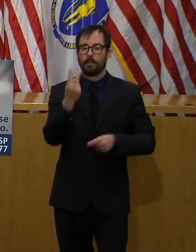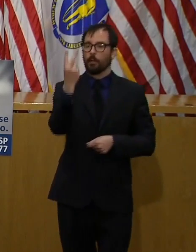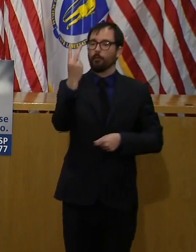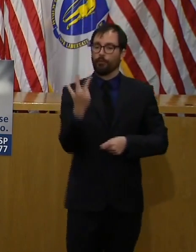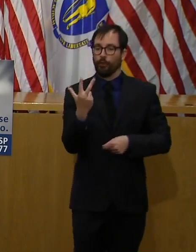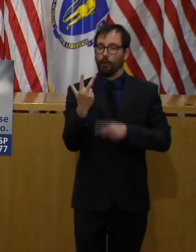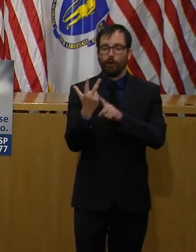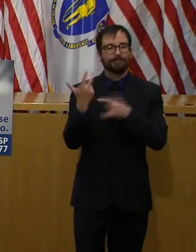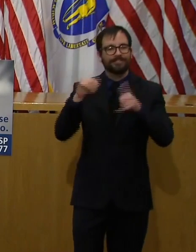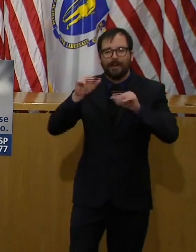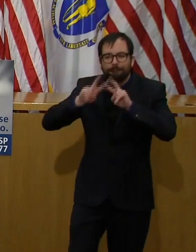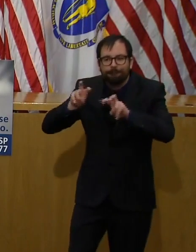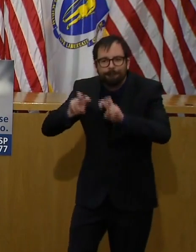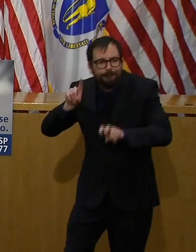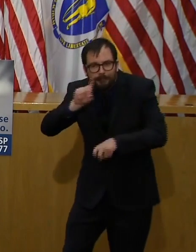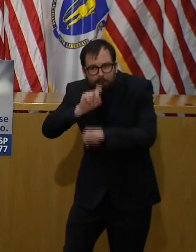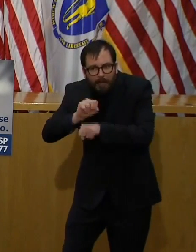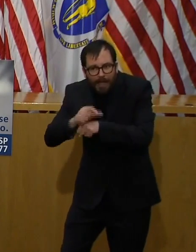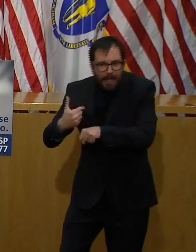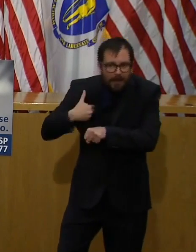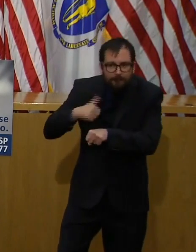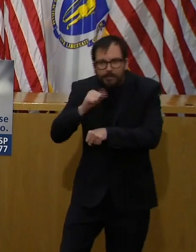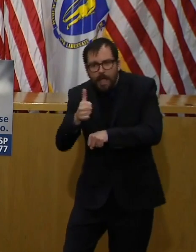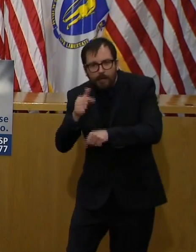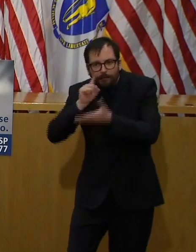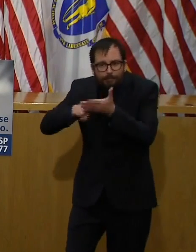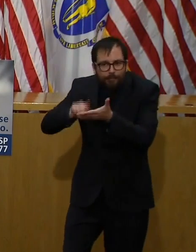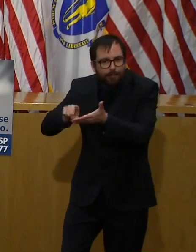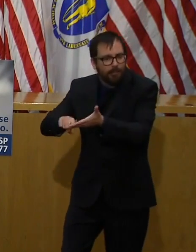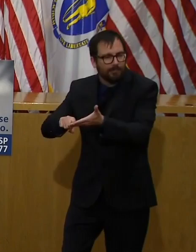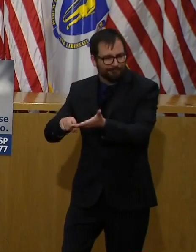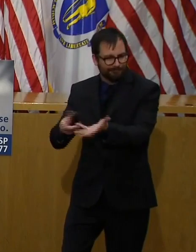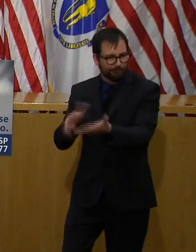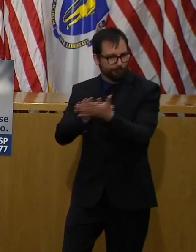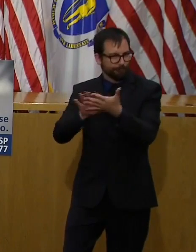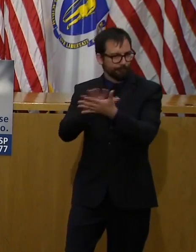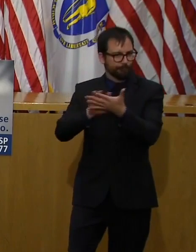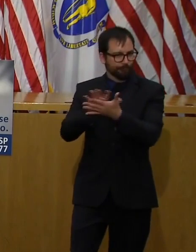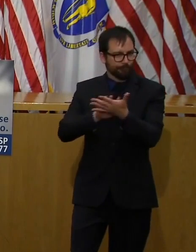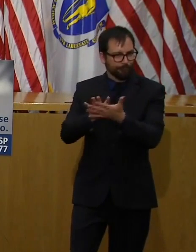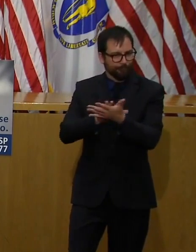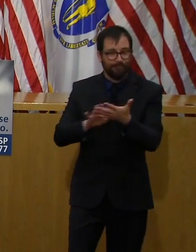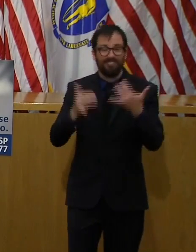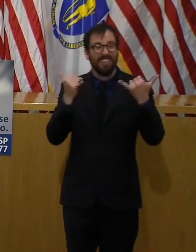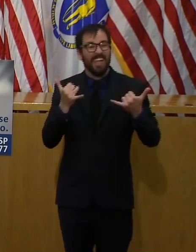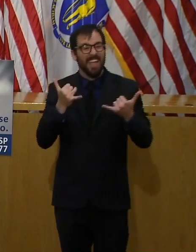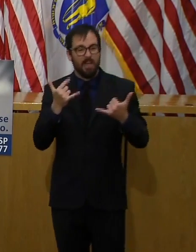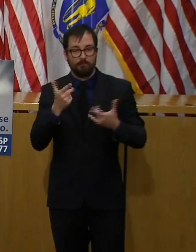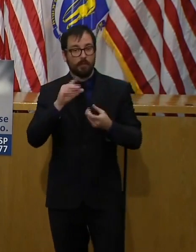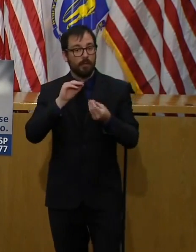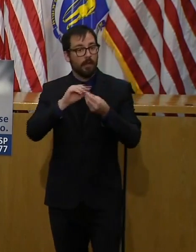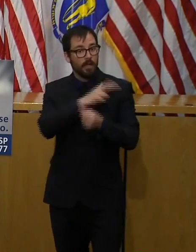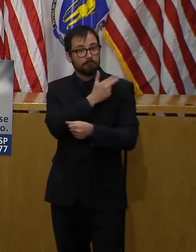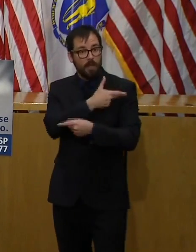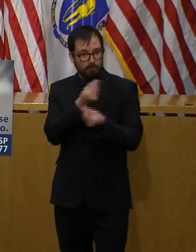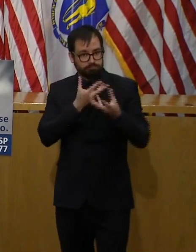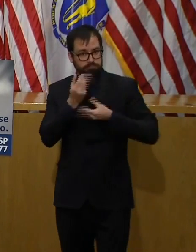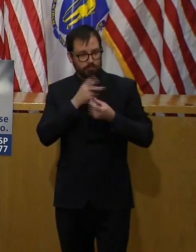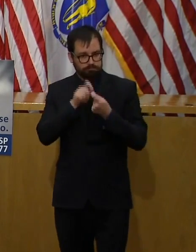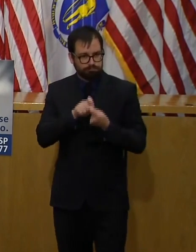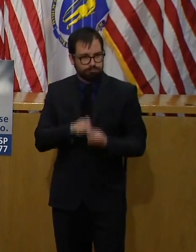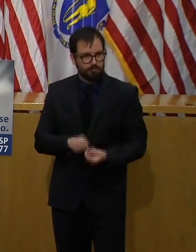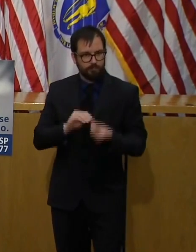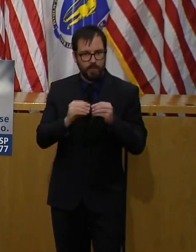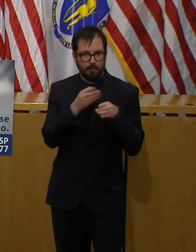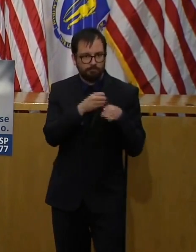data that has been reported is very, very accurate data. Detailed by each Right, hospital. that's Secretary, right. for